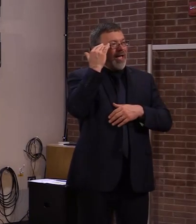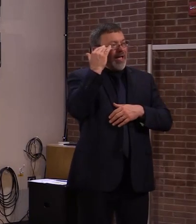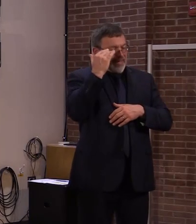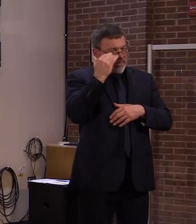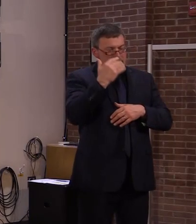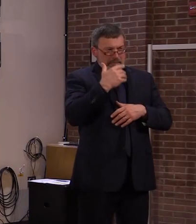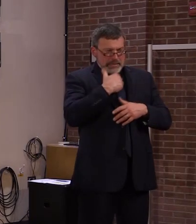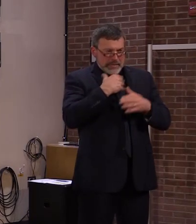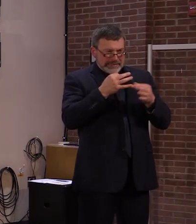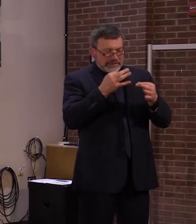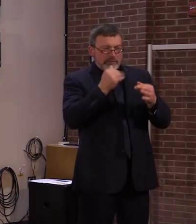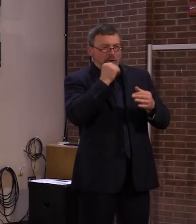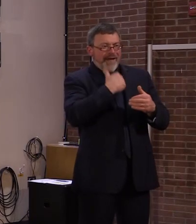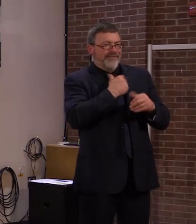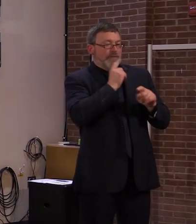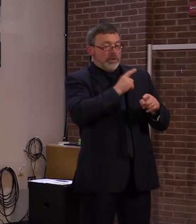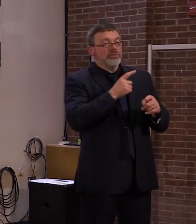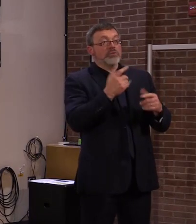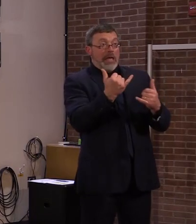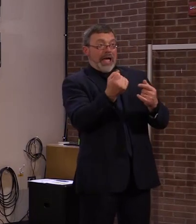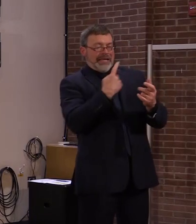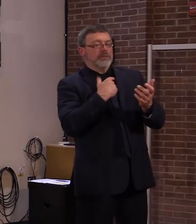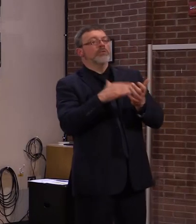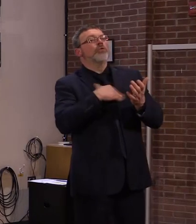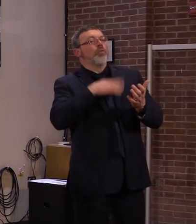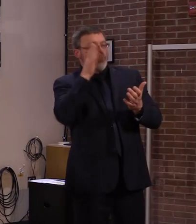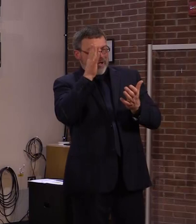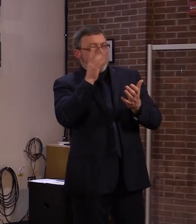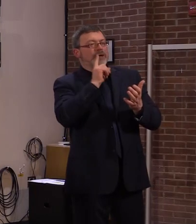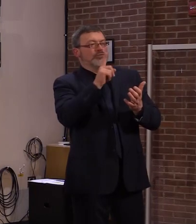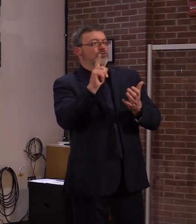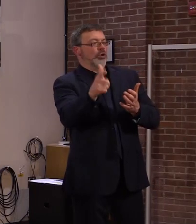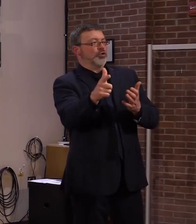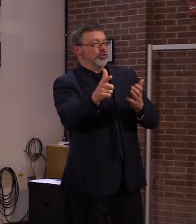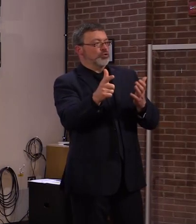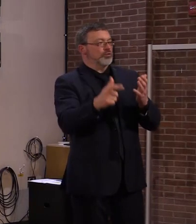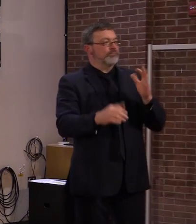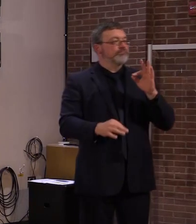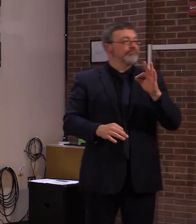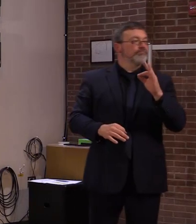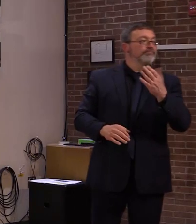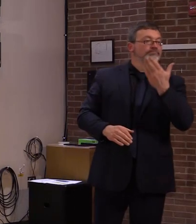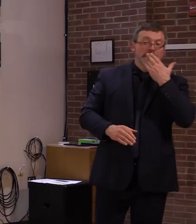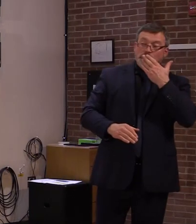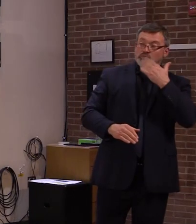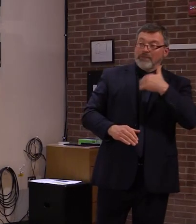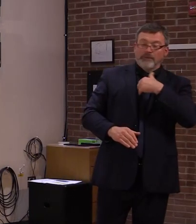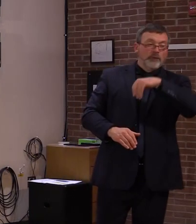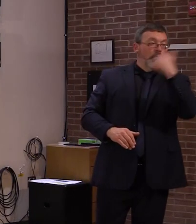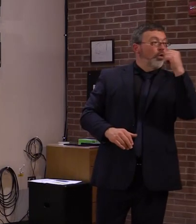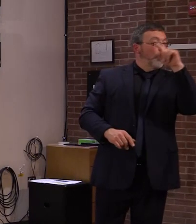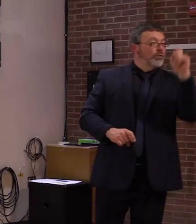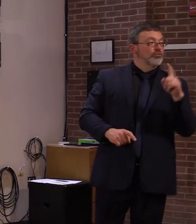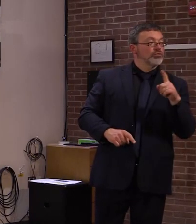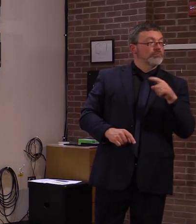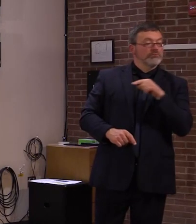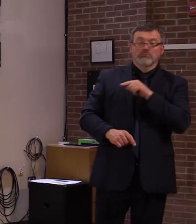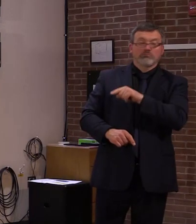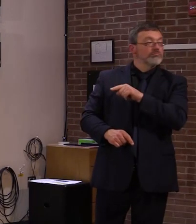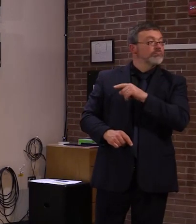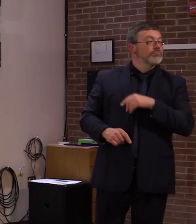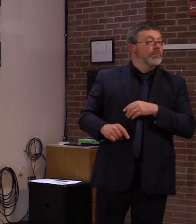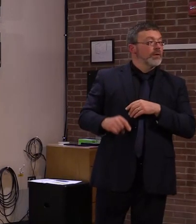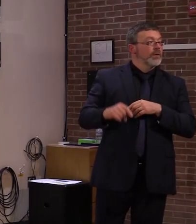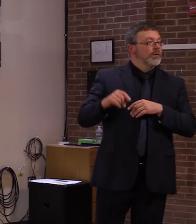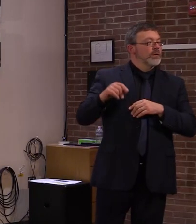time. Thank you for that. And while you're at the podium, for you, Secretary Smith, or perhaps Dr. Levine,